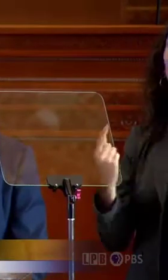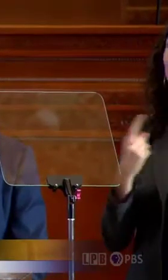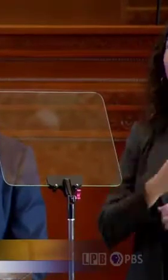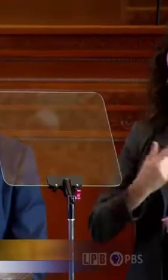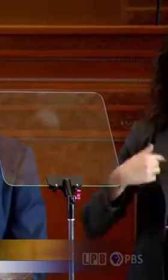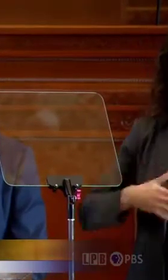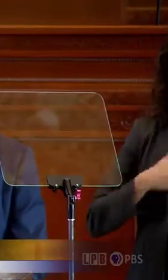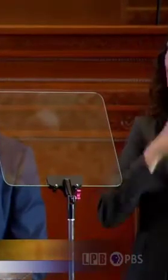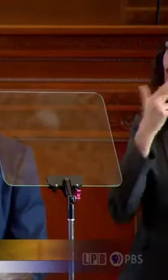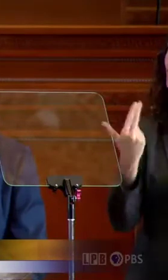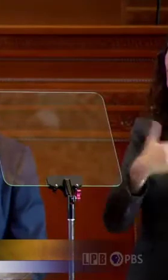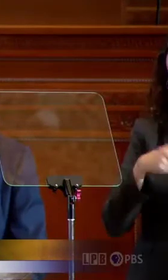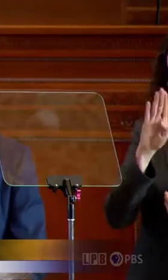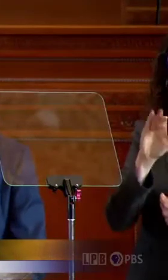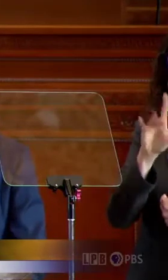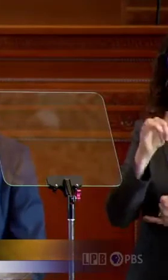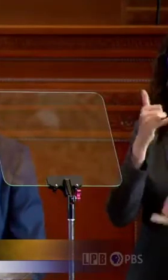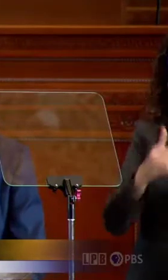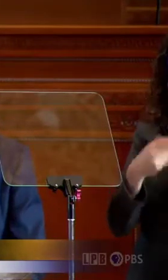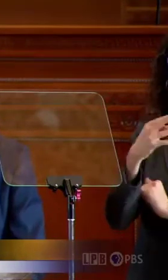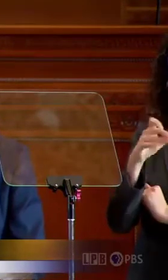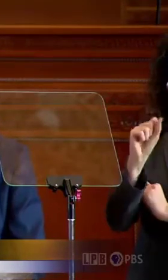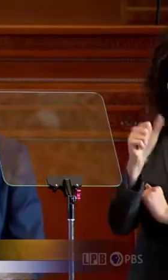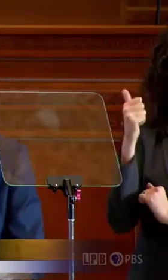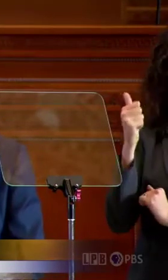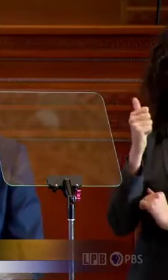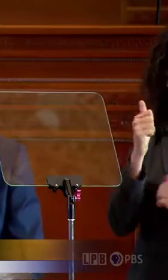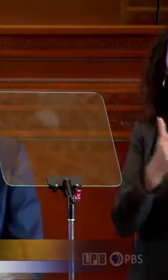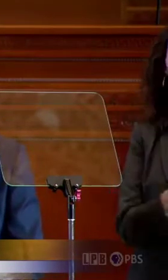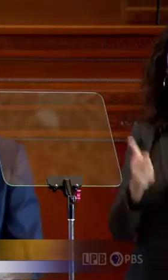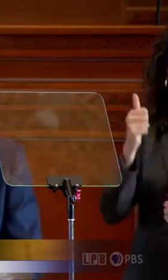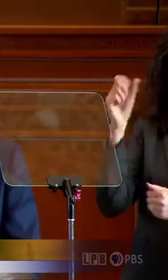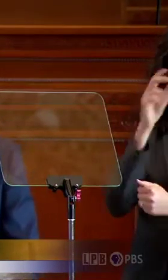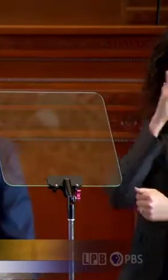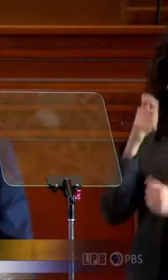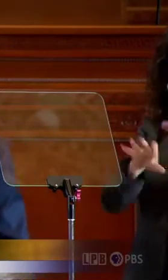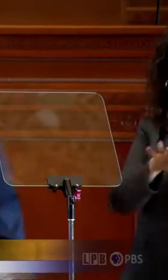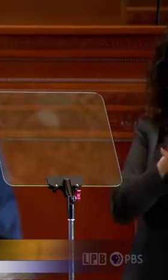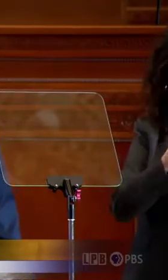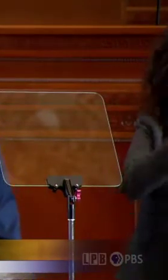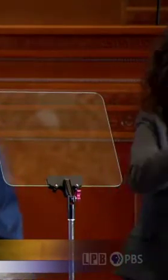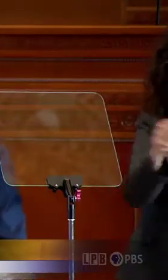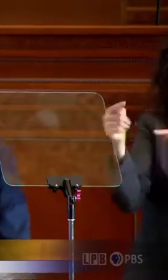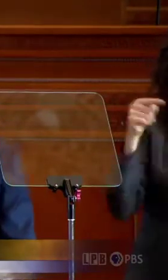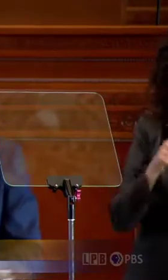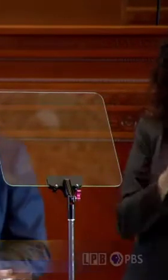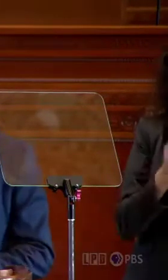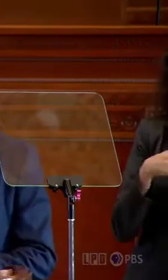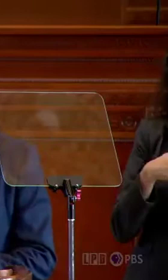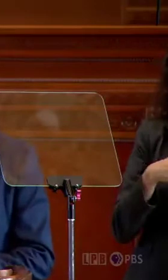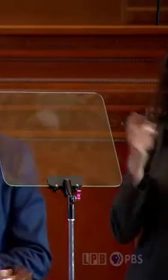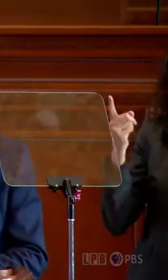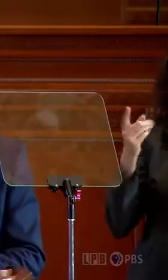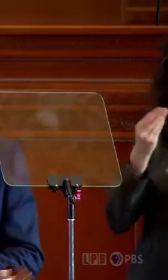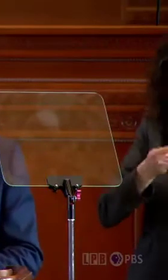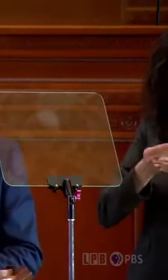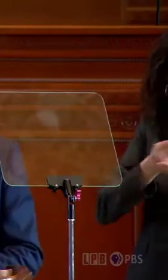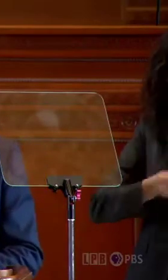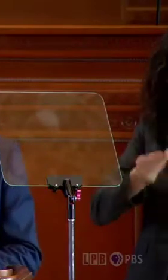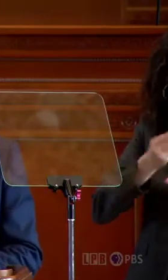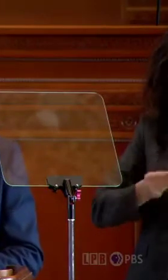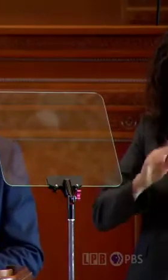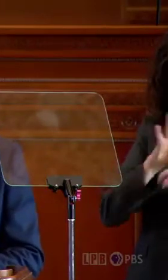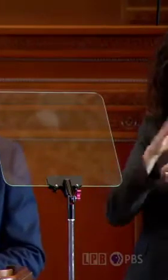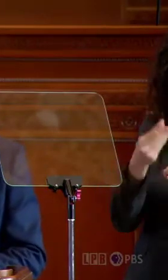be joined by Eddie Hayes, who is the Honorary Consul of Ukraine. He represents the economic and cultural interests of the country here